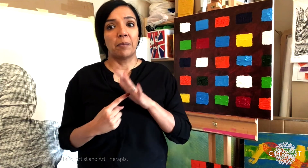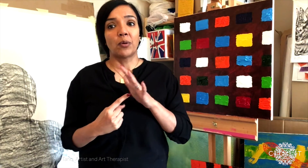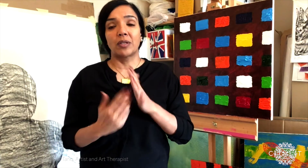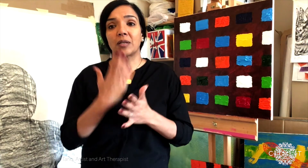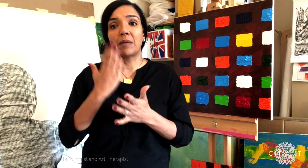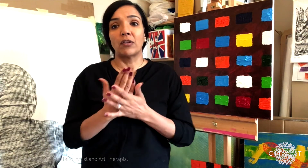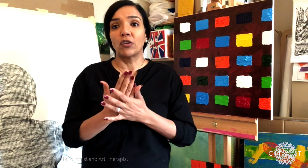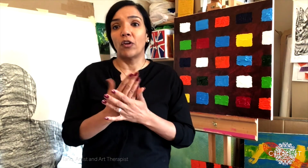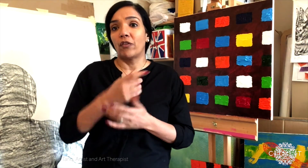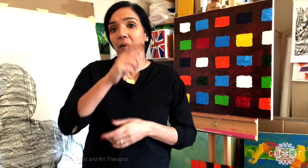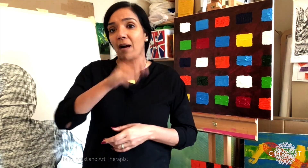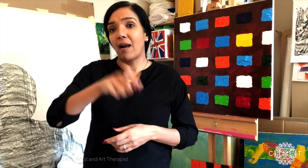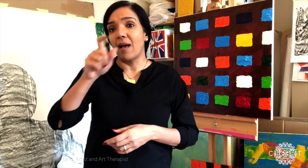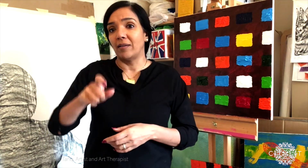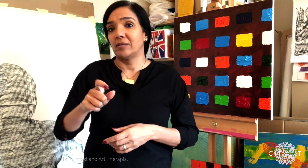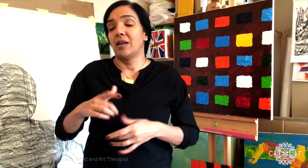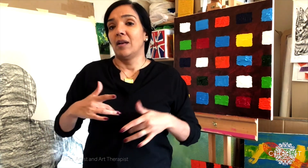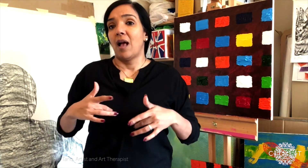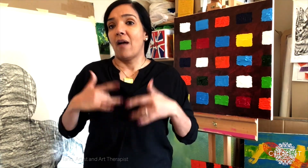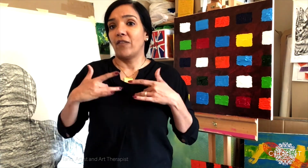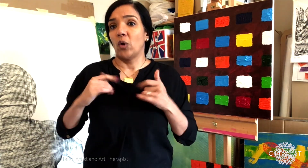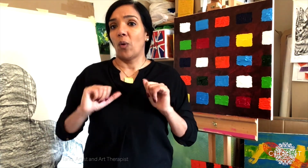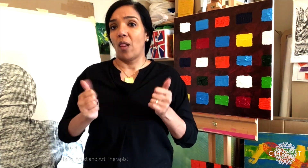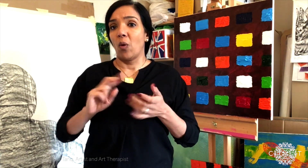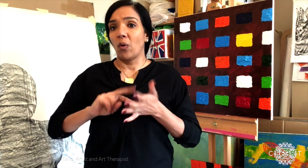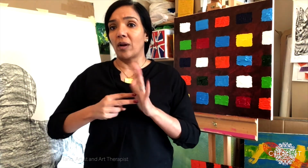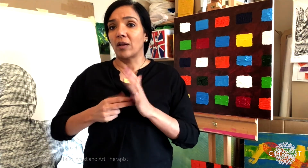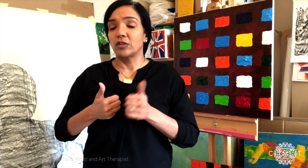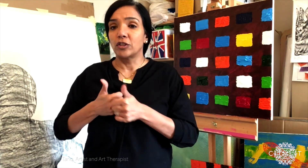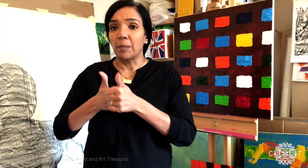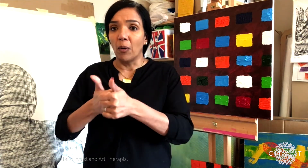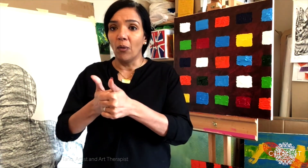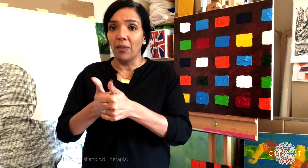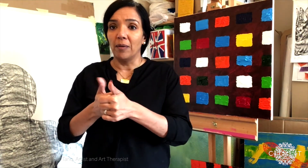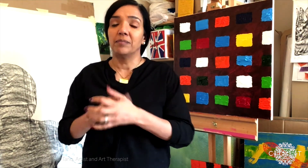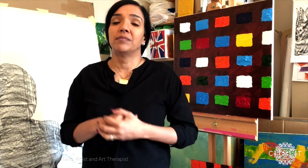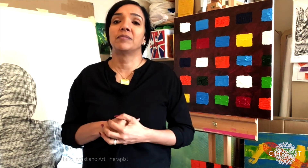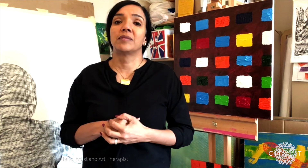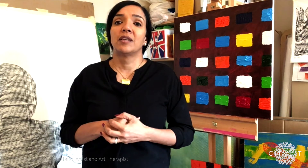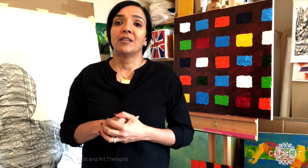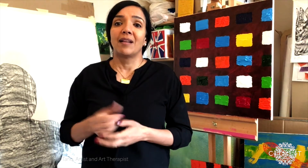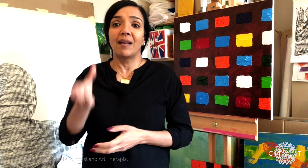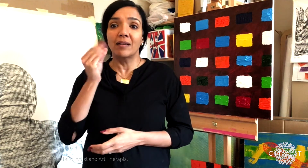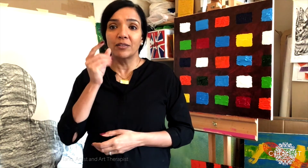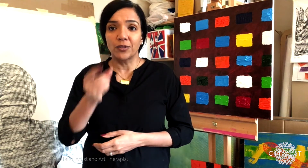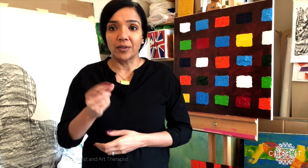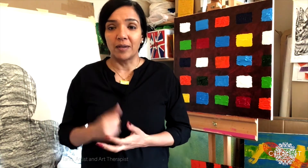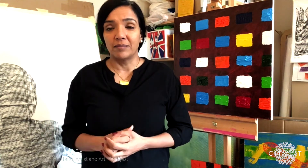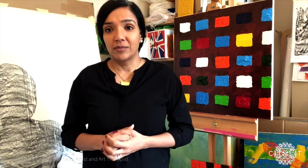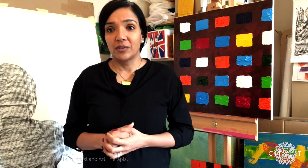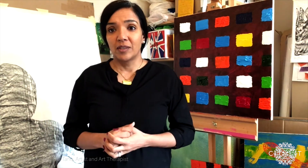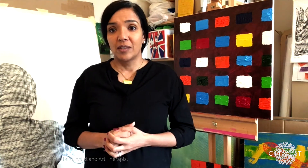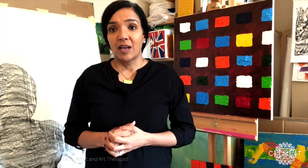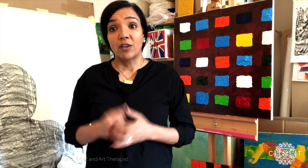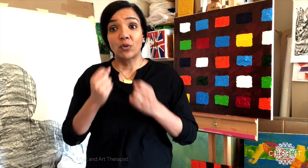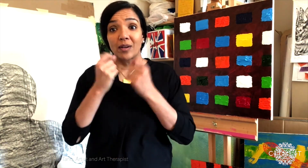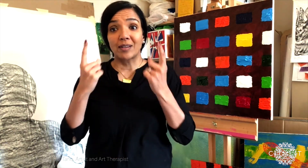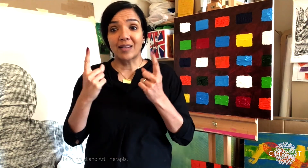important to make sure for one client I feel very organised to support them, to listen to them, and to understand